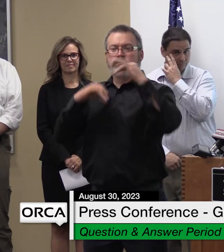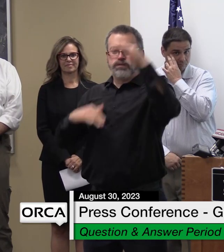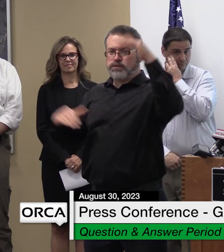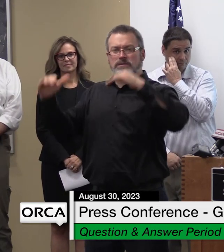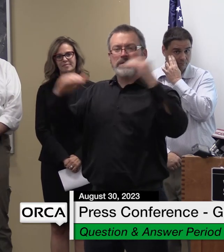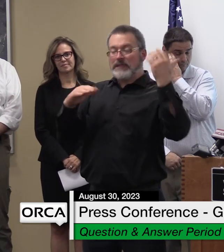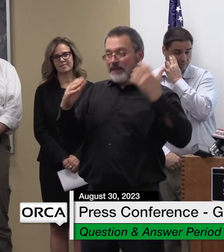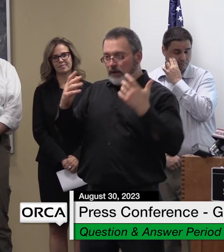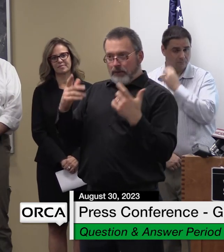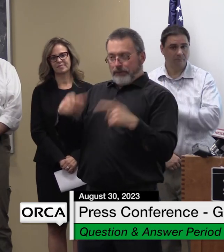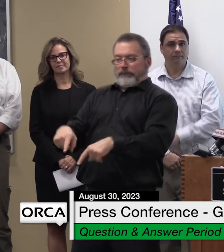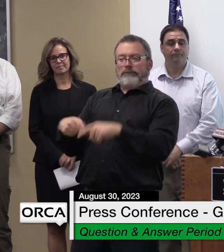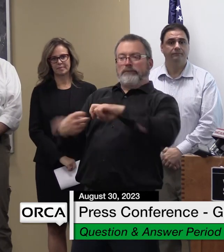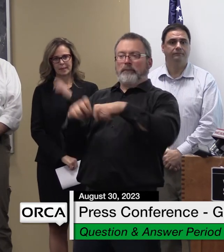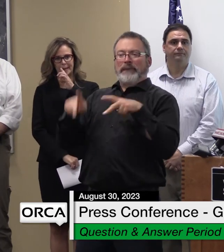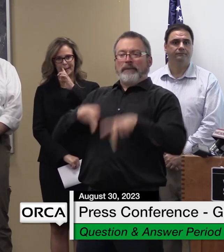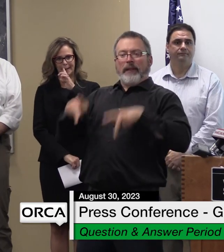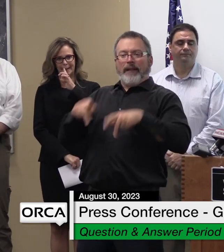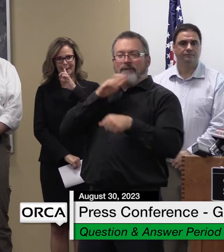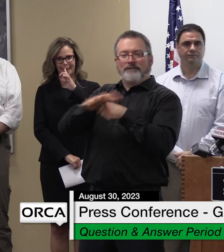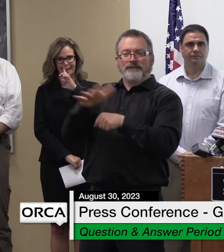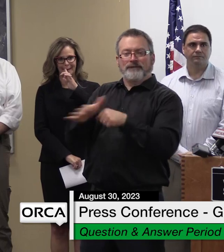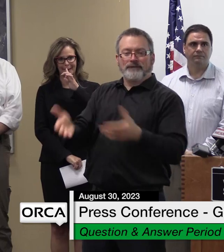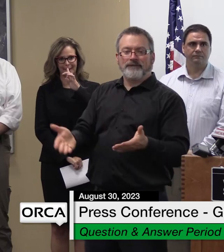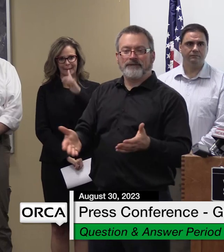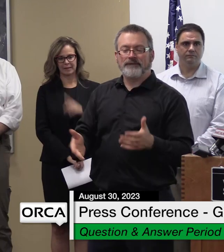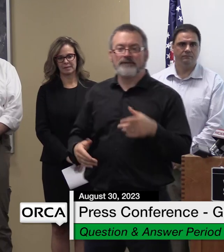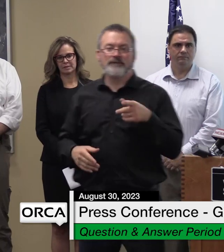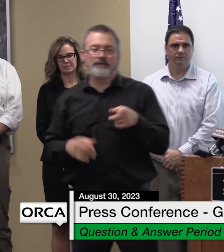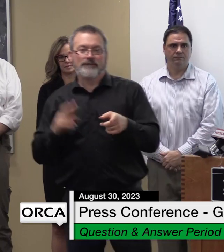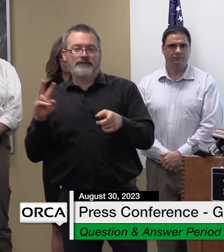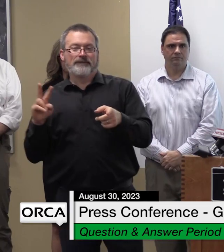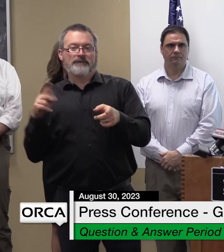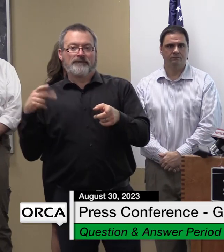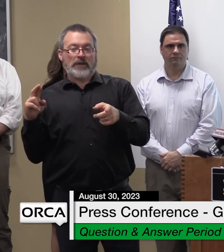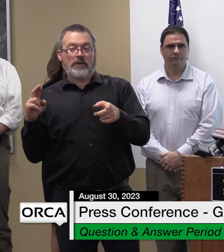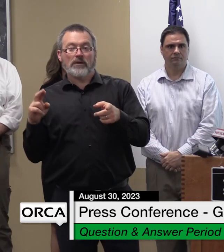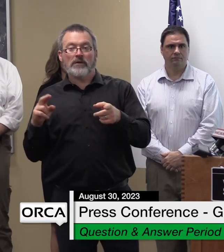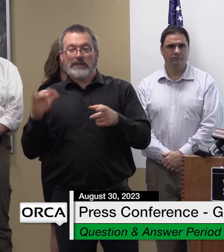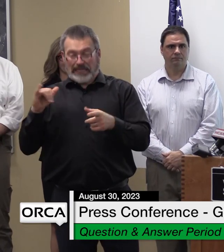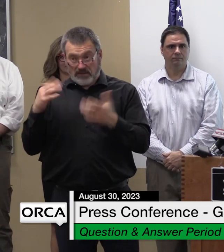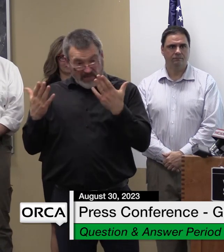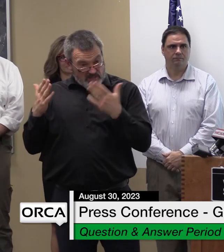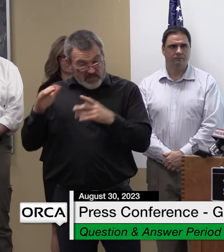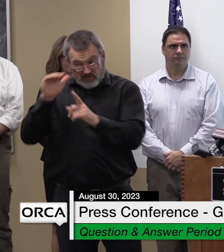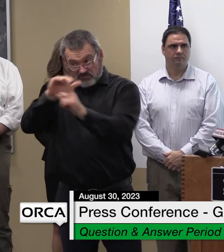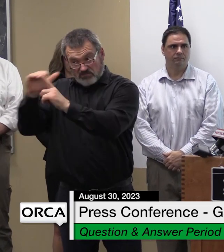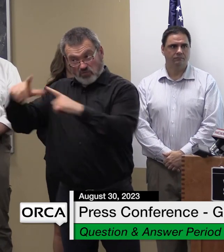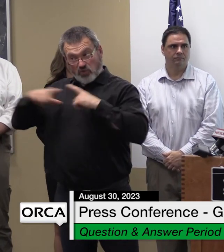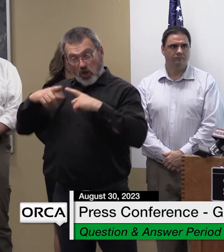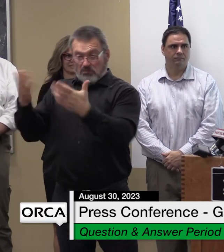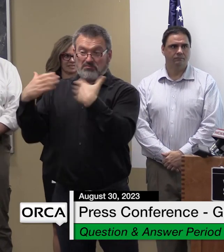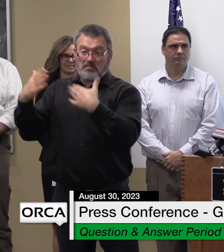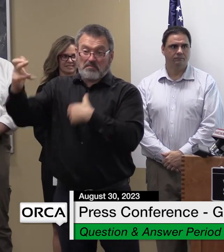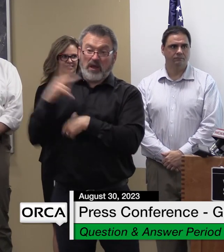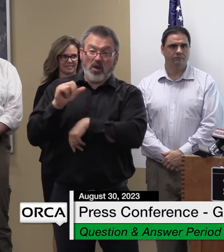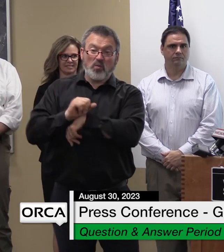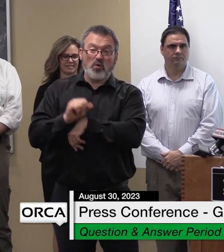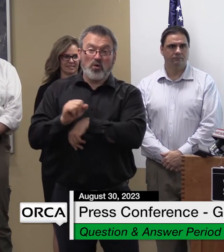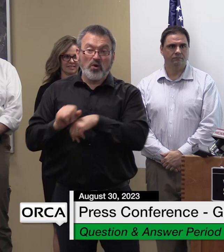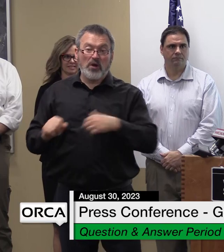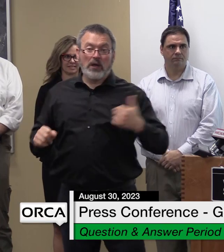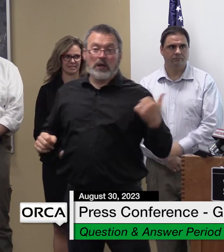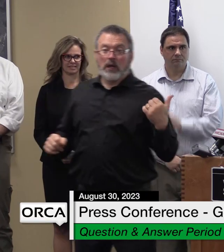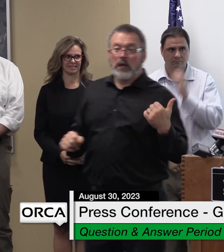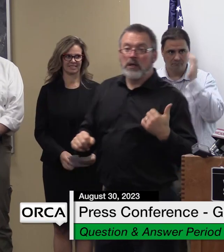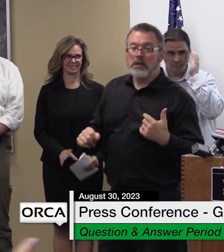talked about figuring out a way to bring retired workers back into the fold. Yeah, I mean, we've reached out